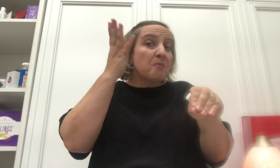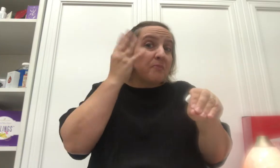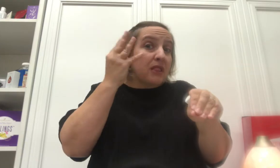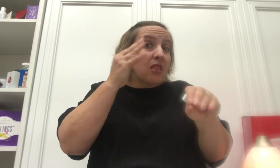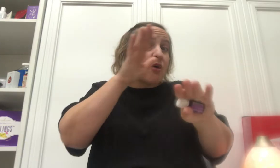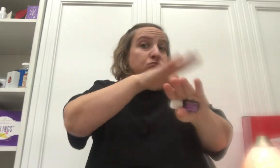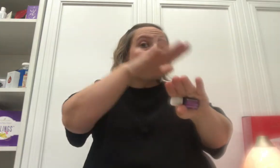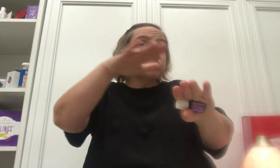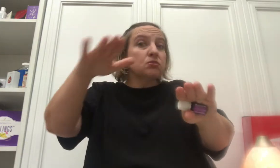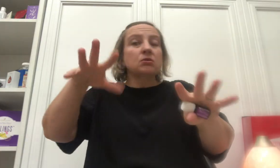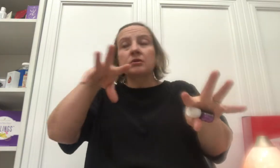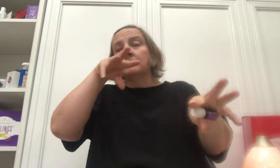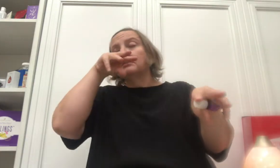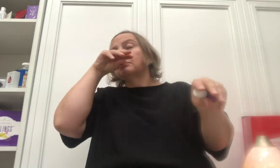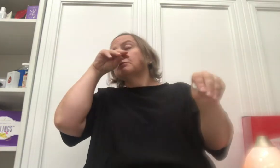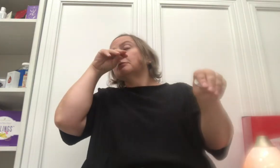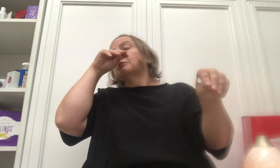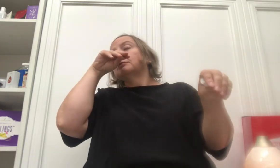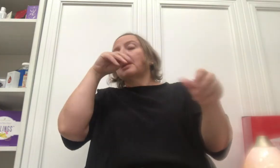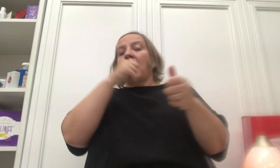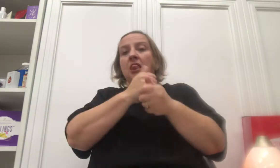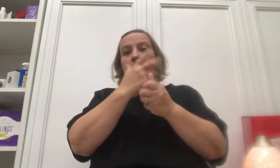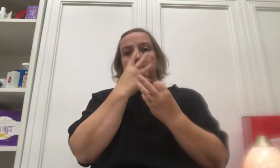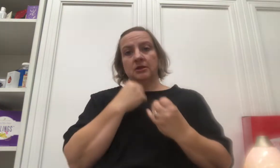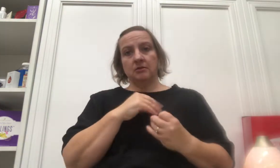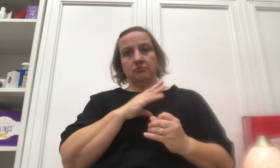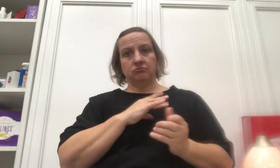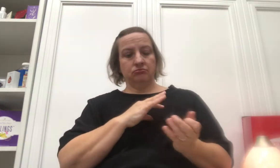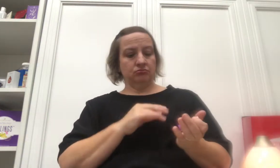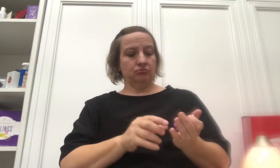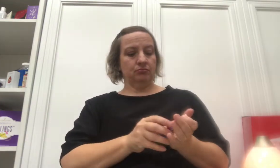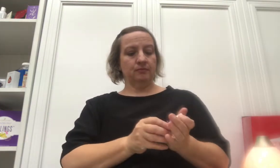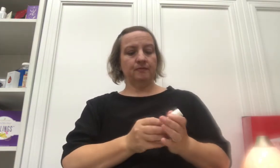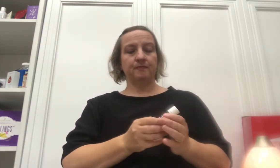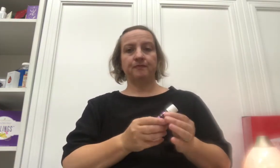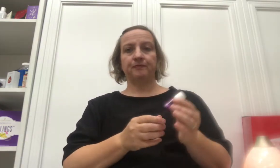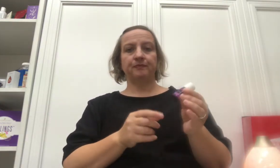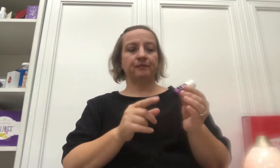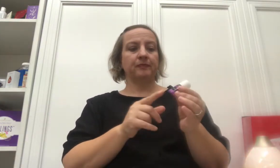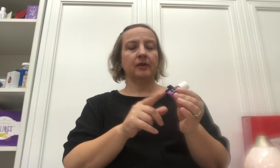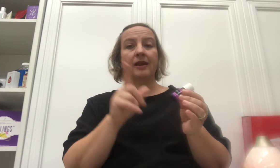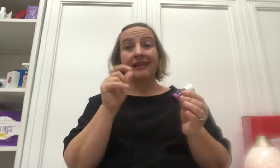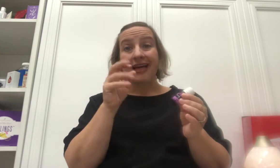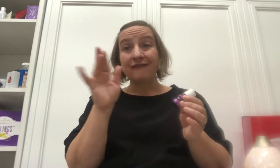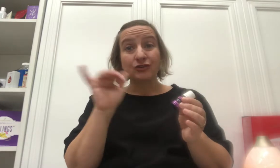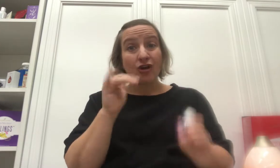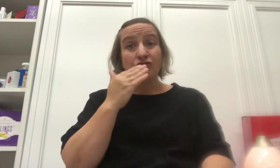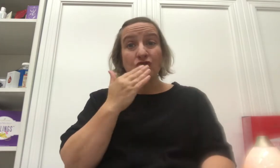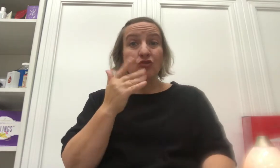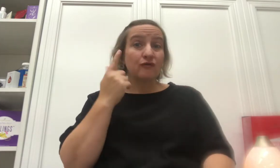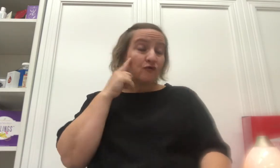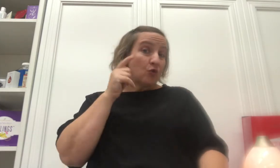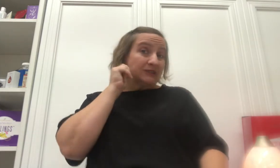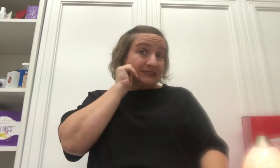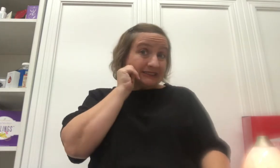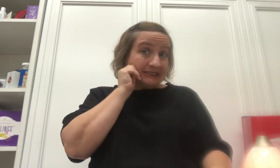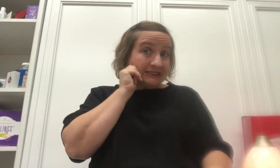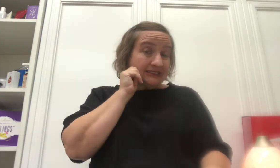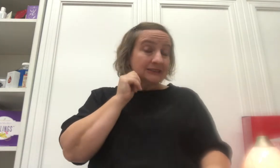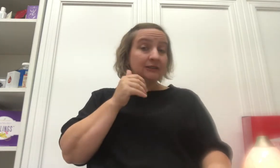feet, put a drop on your pillow so that you can use that to help you sleep. Lavender is also great for